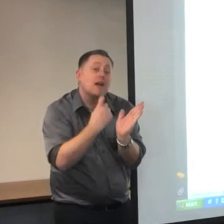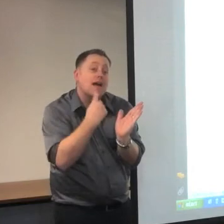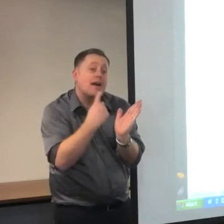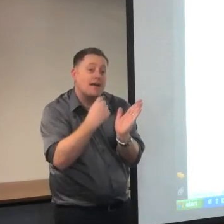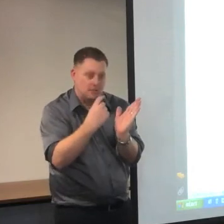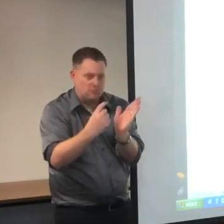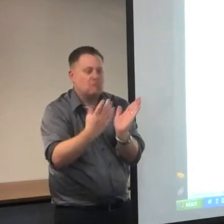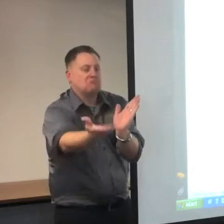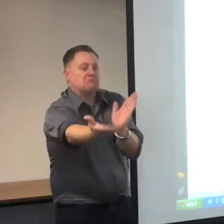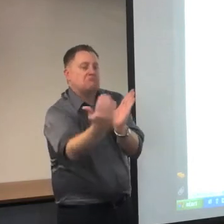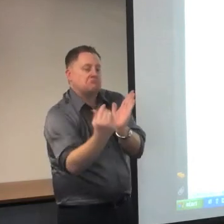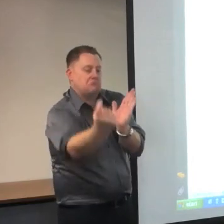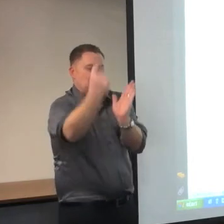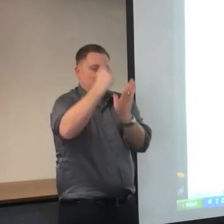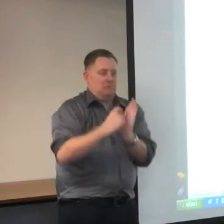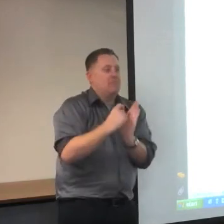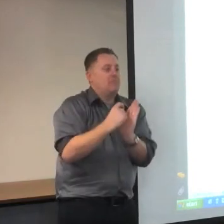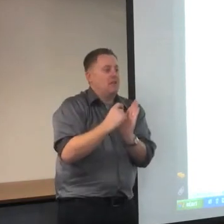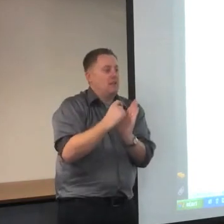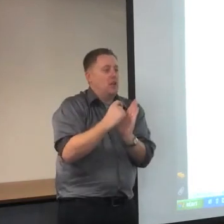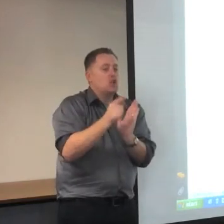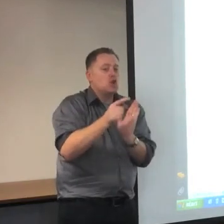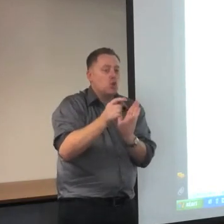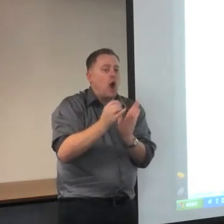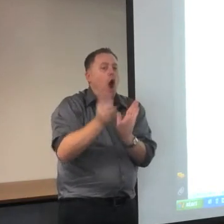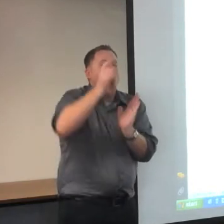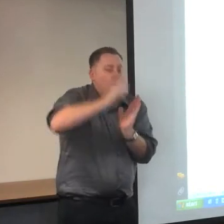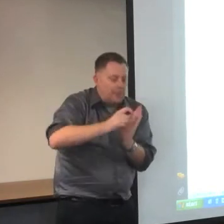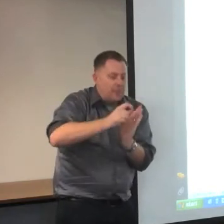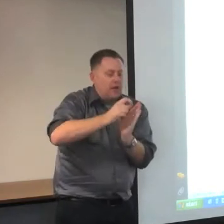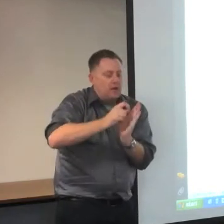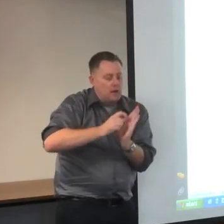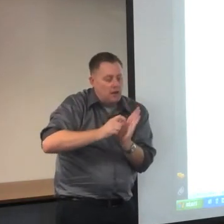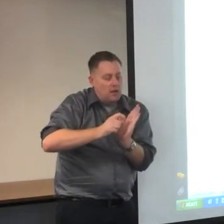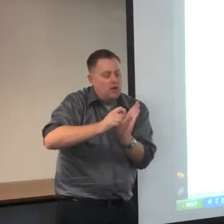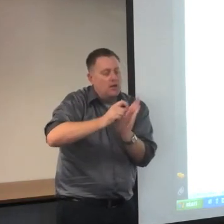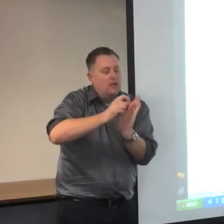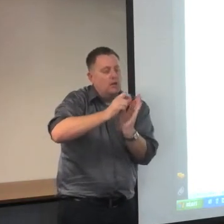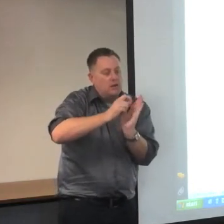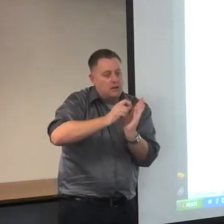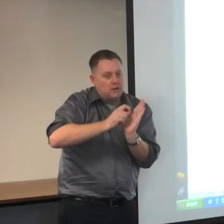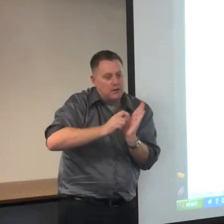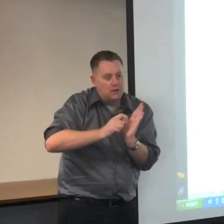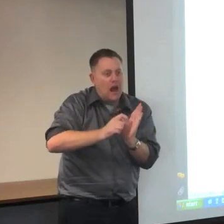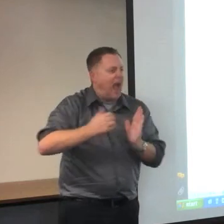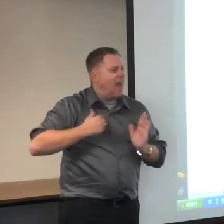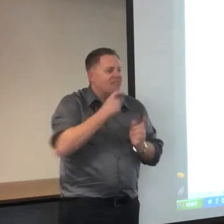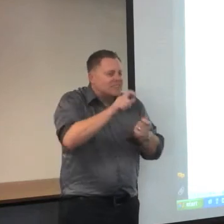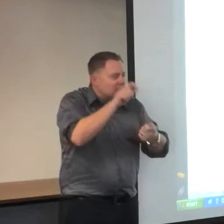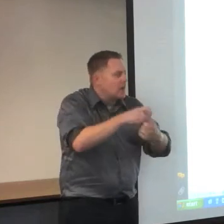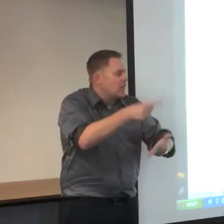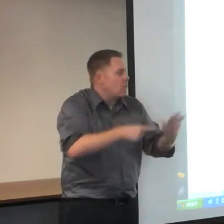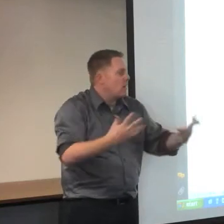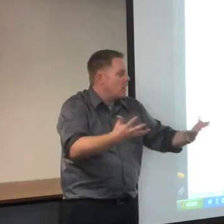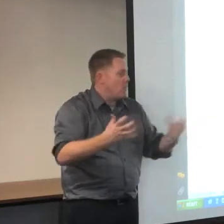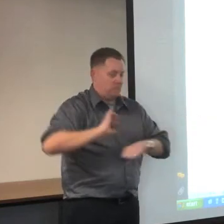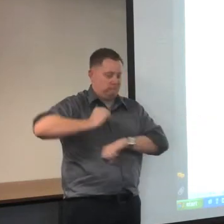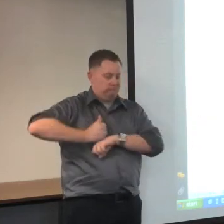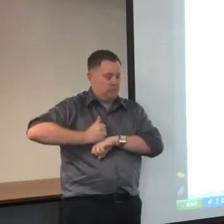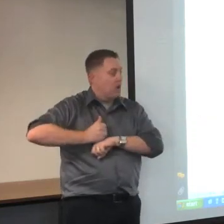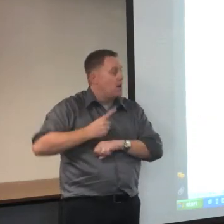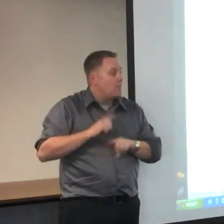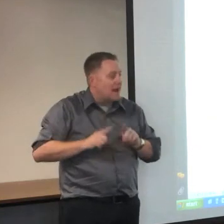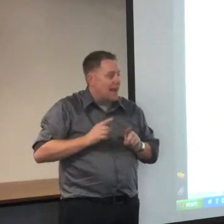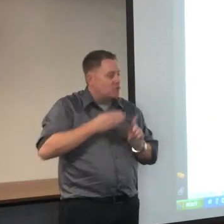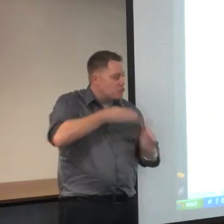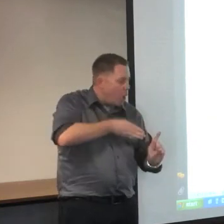a red pencil, and I ask them to trace it. And I've got exactly what I want, but I had to go to 2 places to get it. And that's